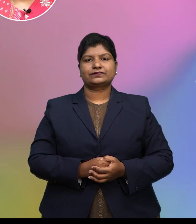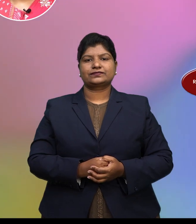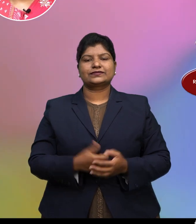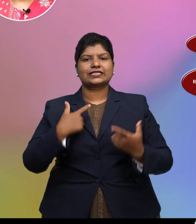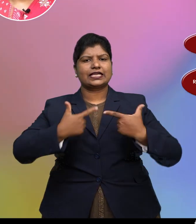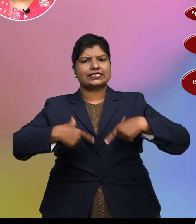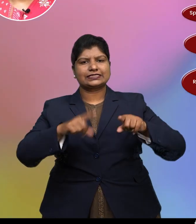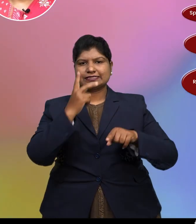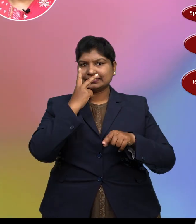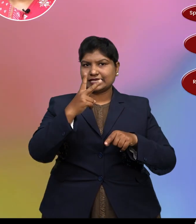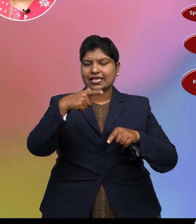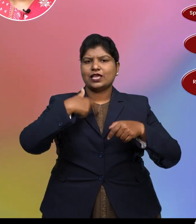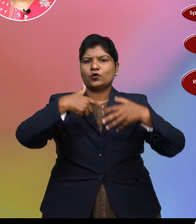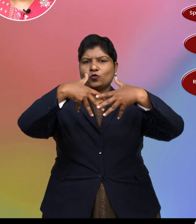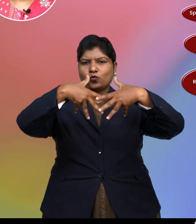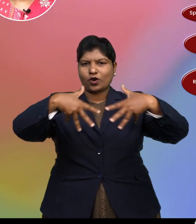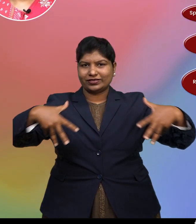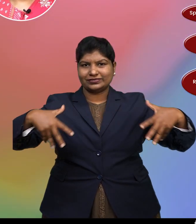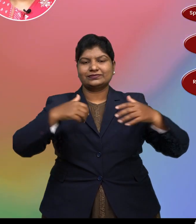Let us see the concept map